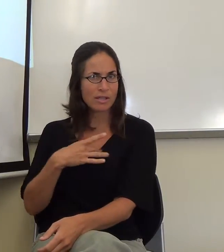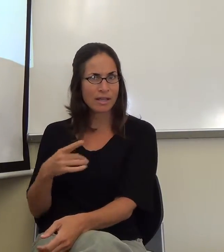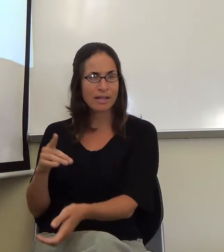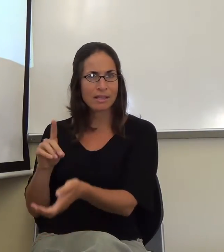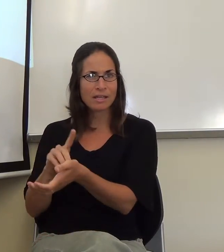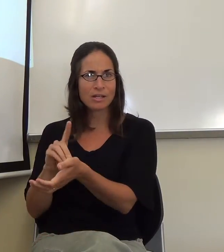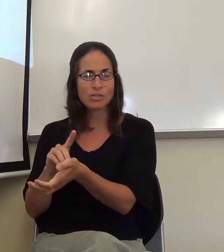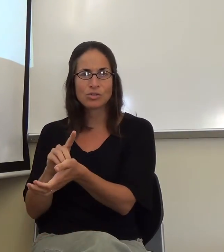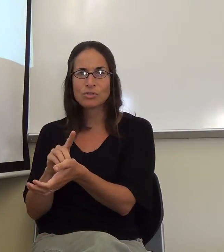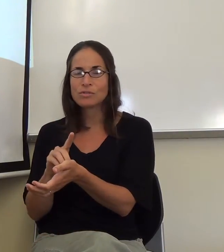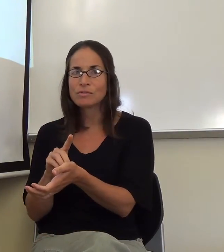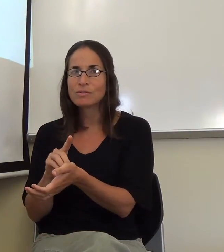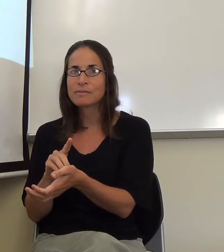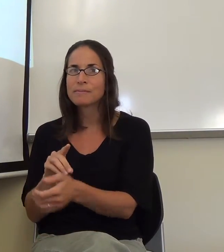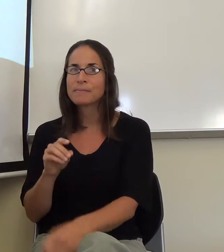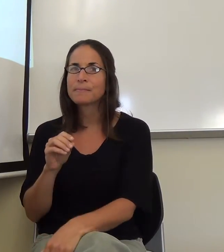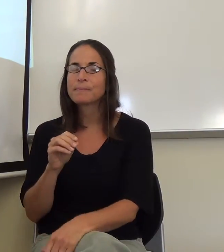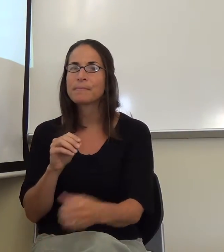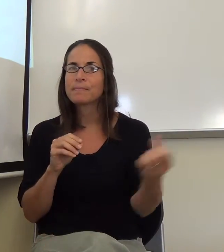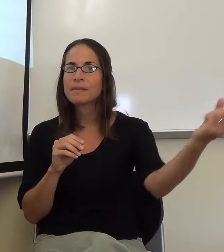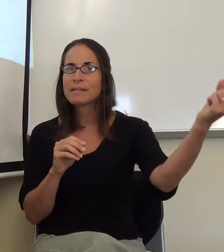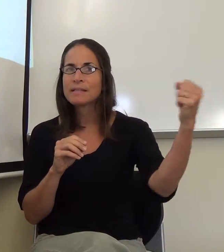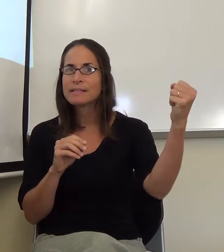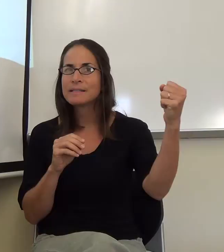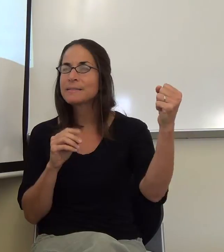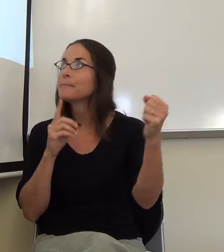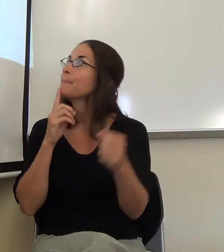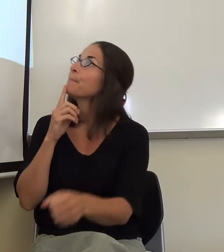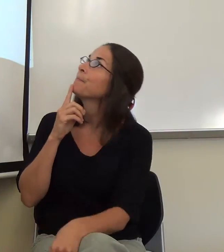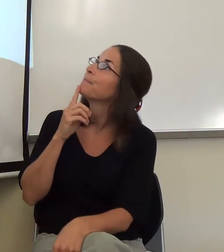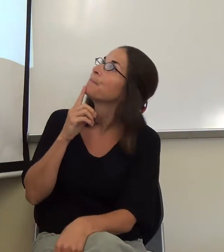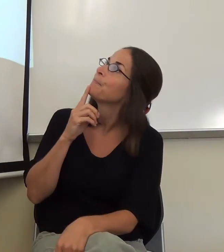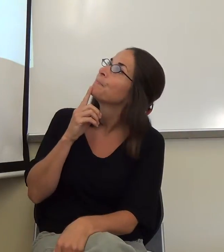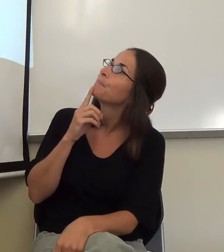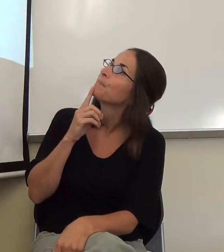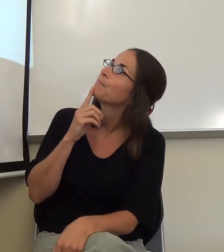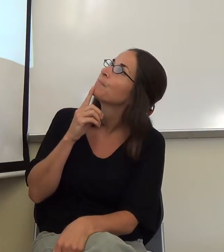Now wait a minute. His patients thought of him as